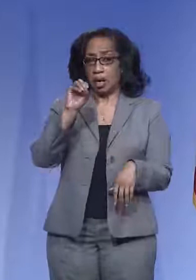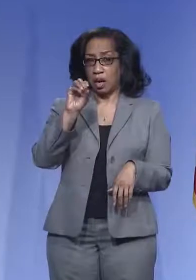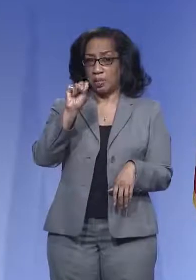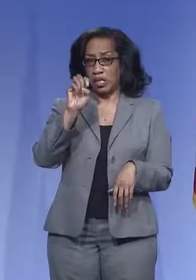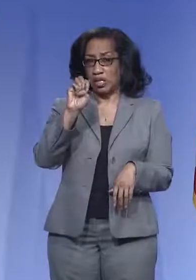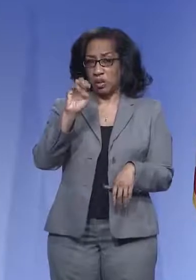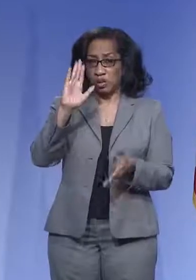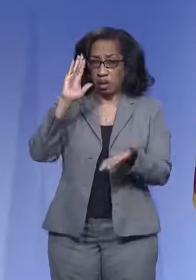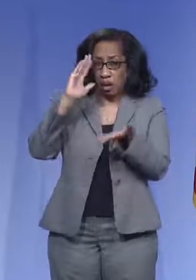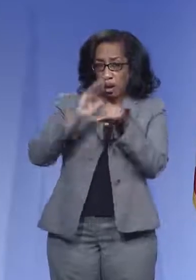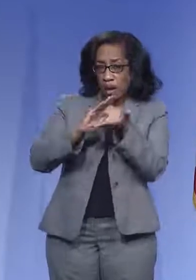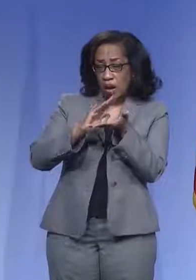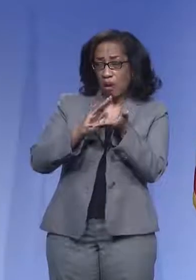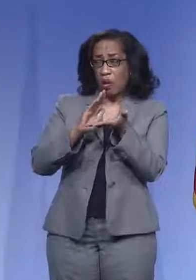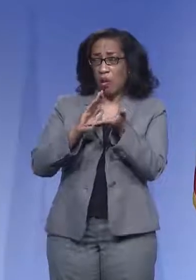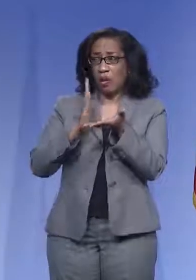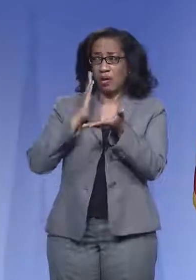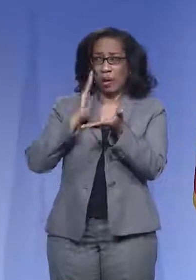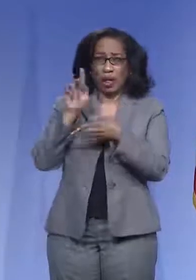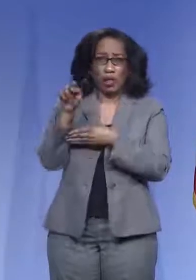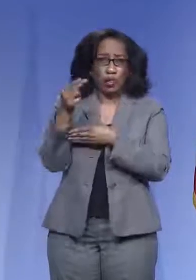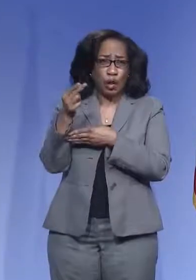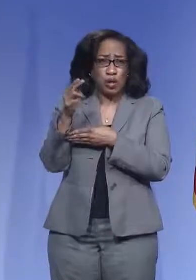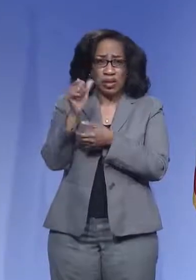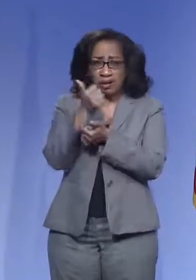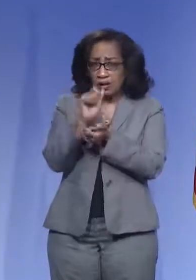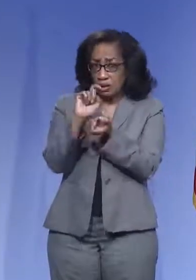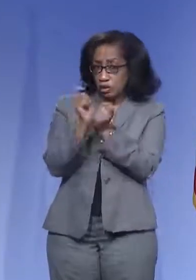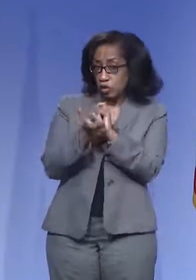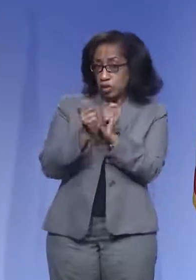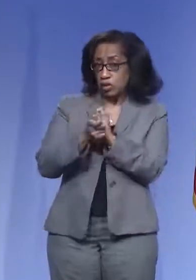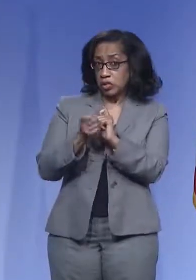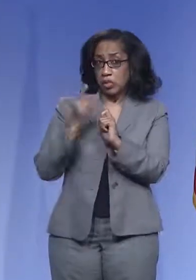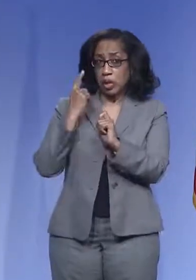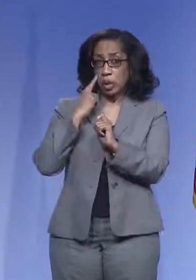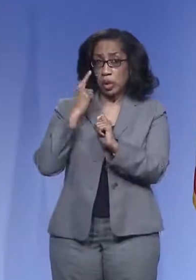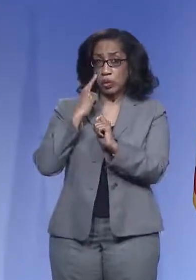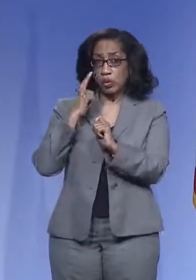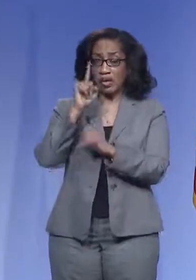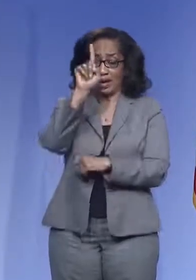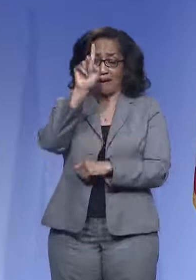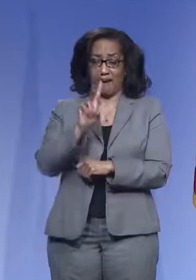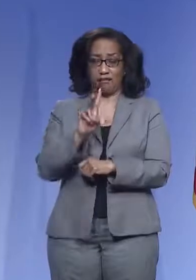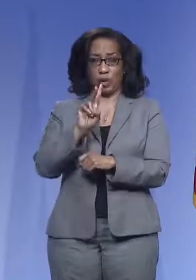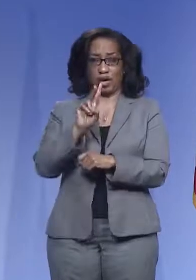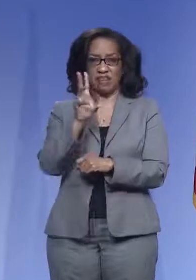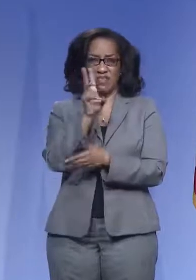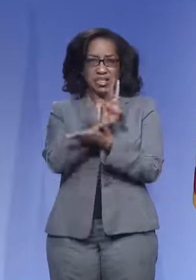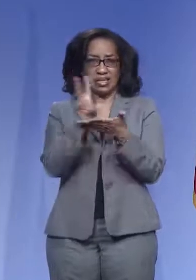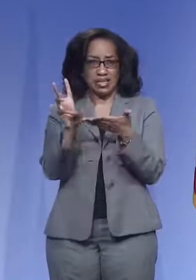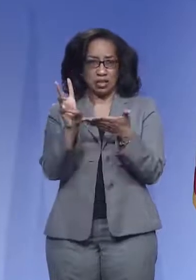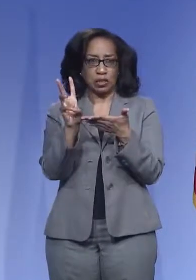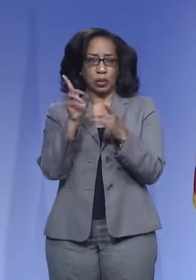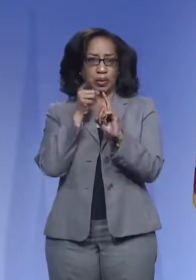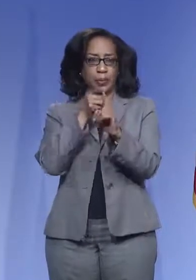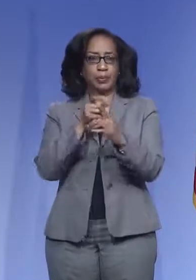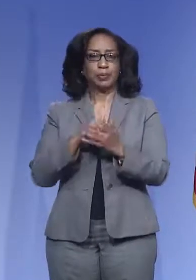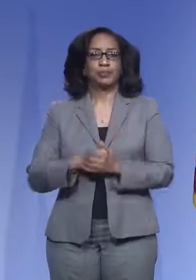any adjustments since Thursday? I know we're kind of at the halfway point of the 6 weeks, and I have a follow-up. Sure. So there is